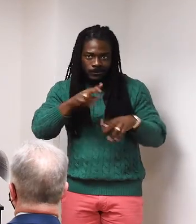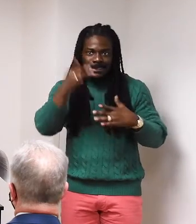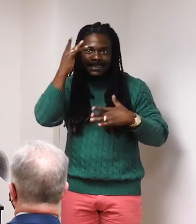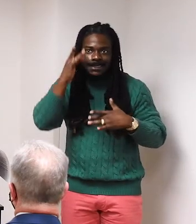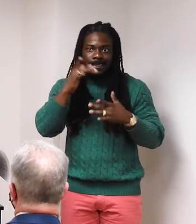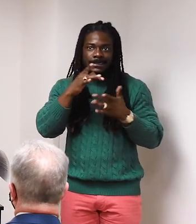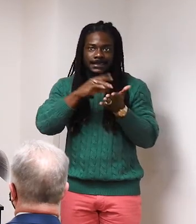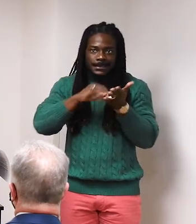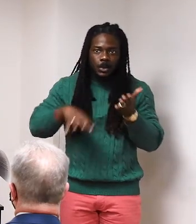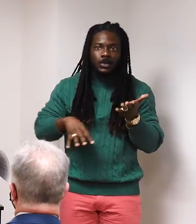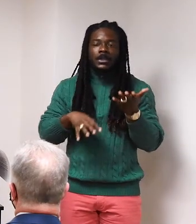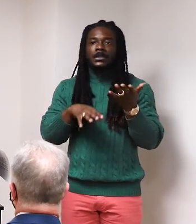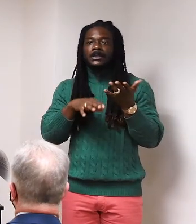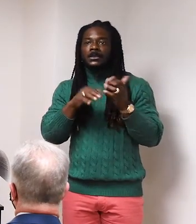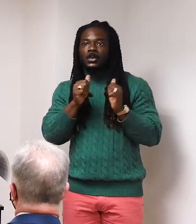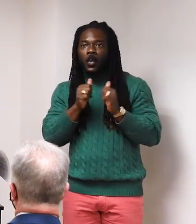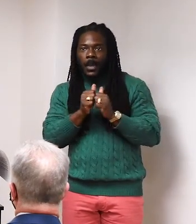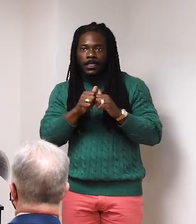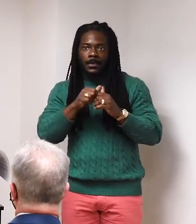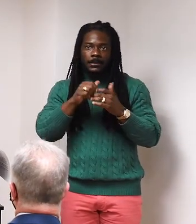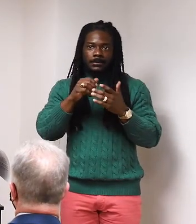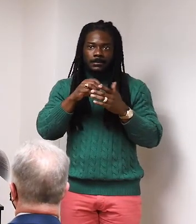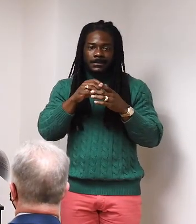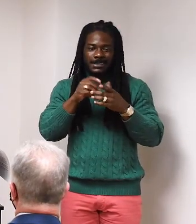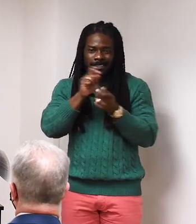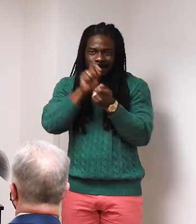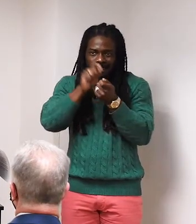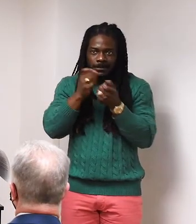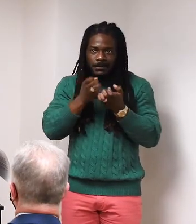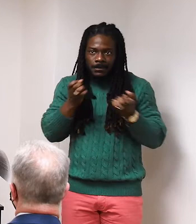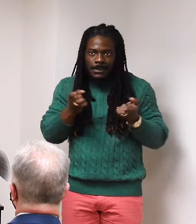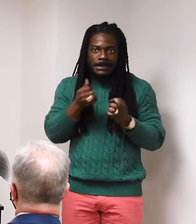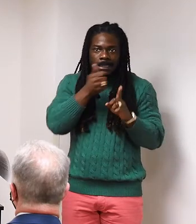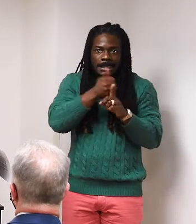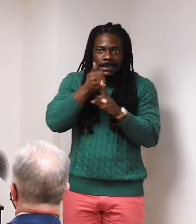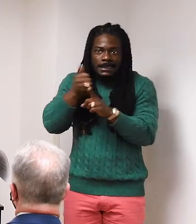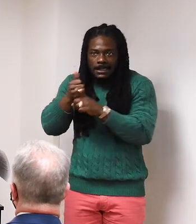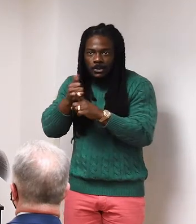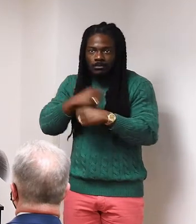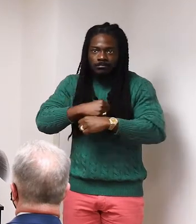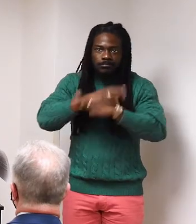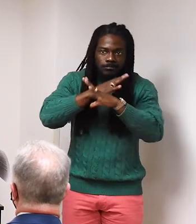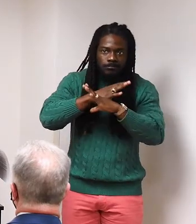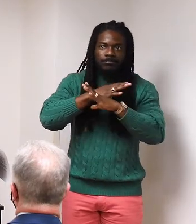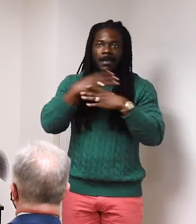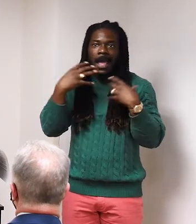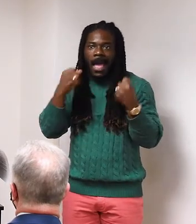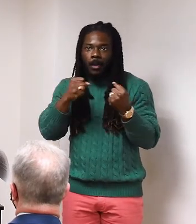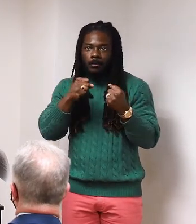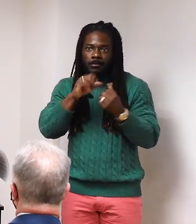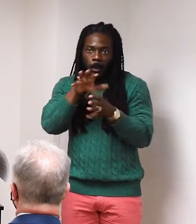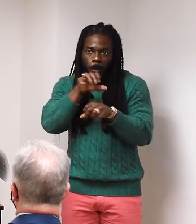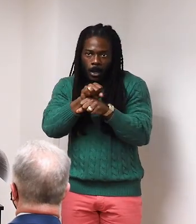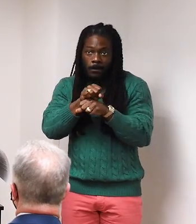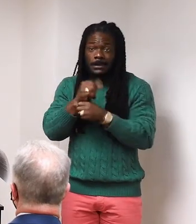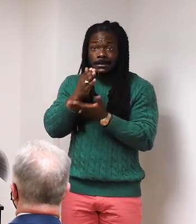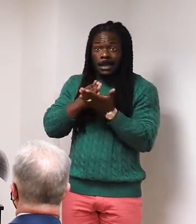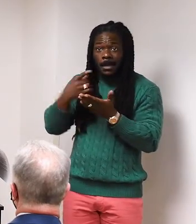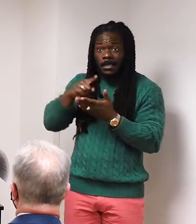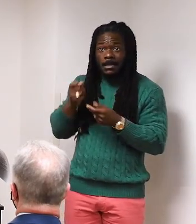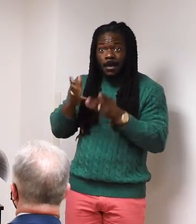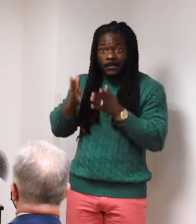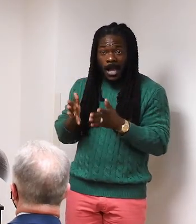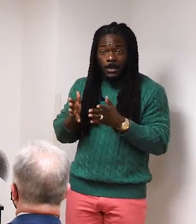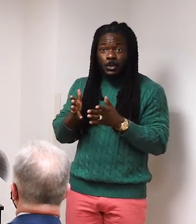specially crafted medical instruments at each telemedicine site. And some of these providers are actually the medical home